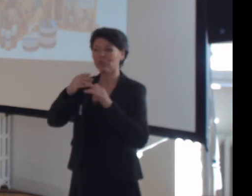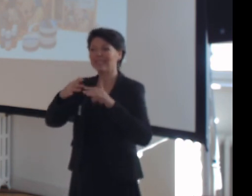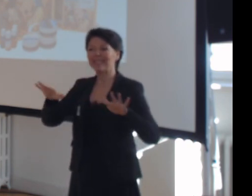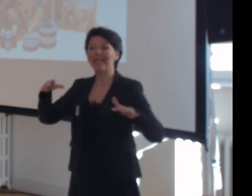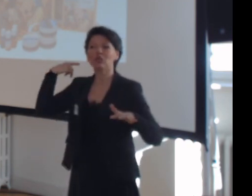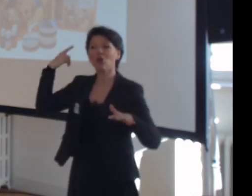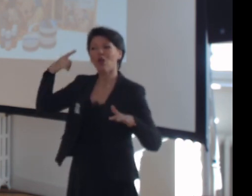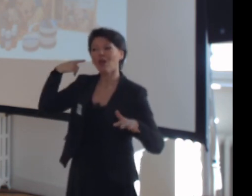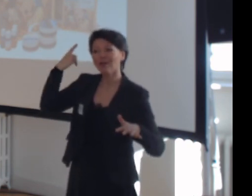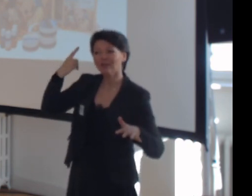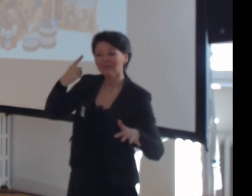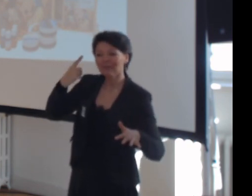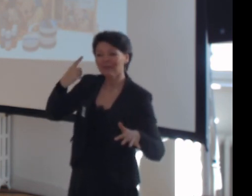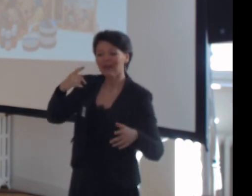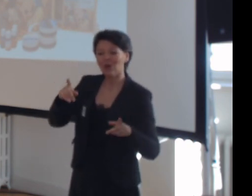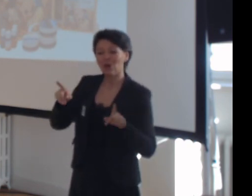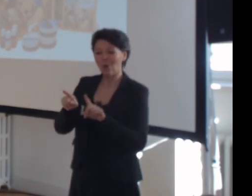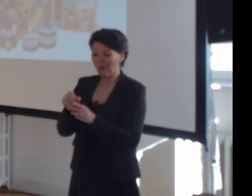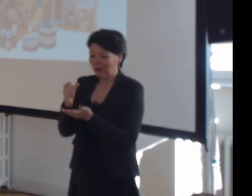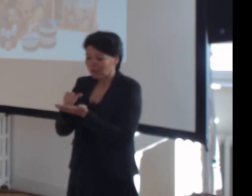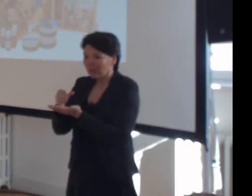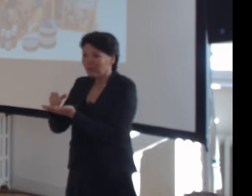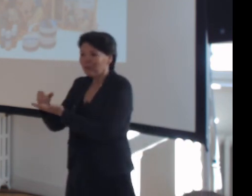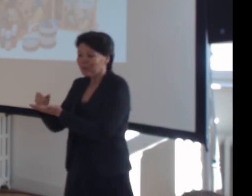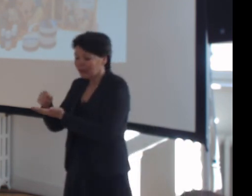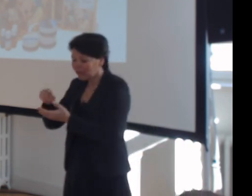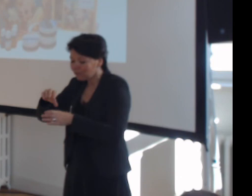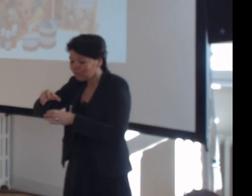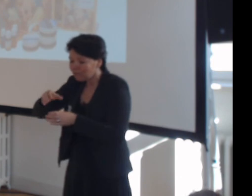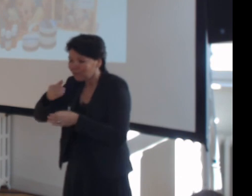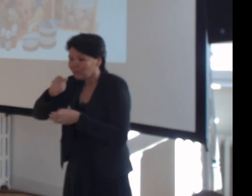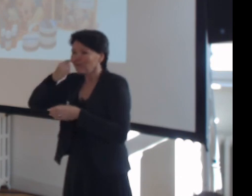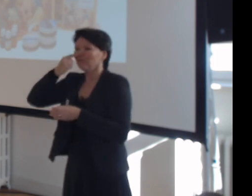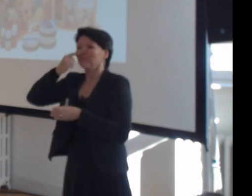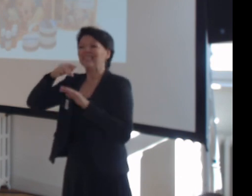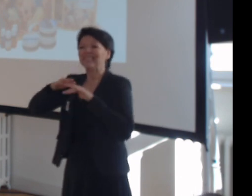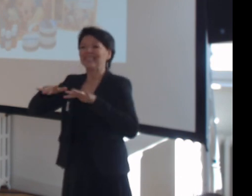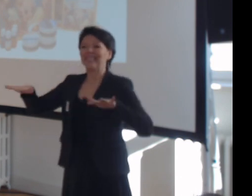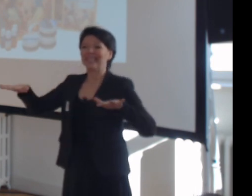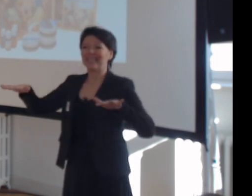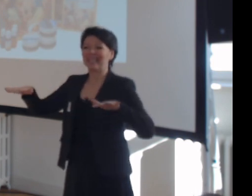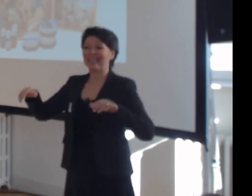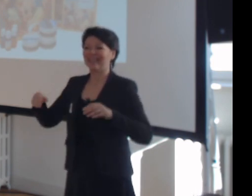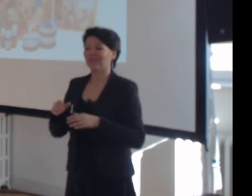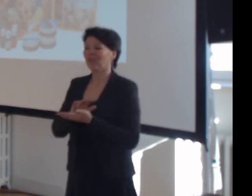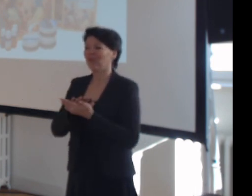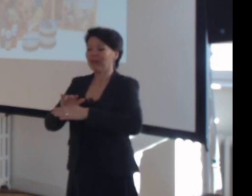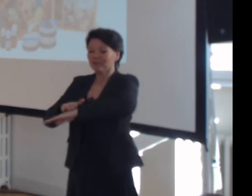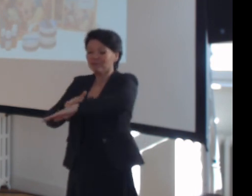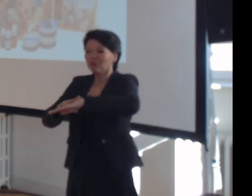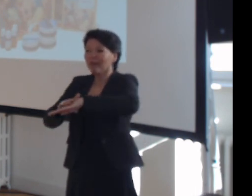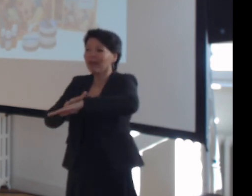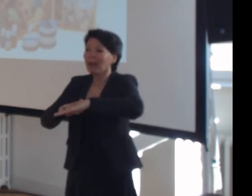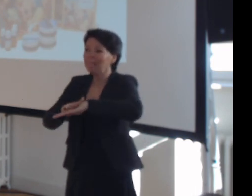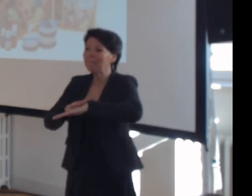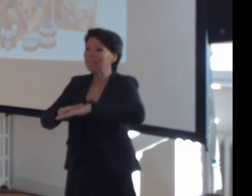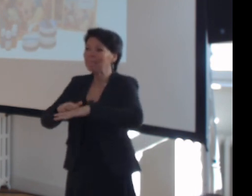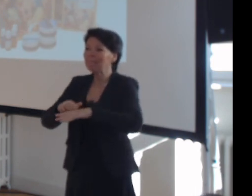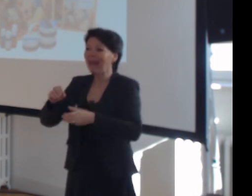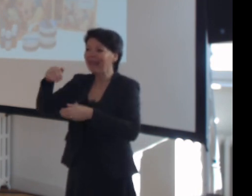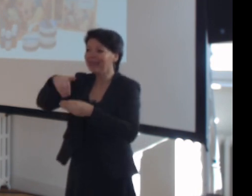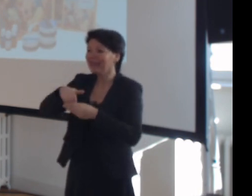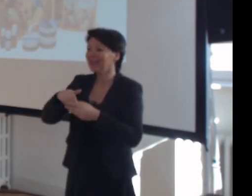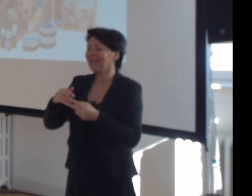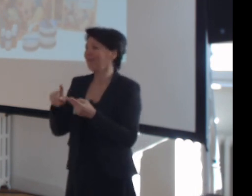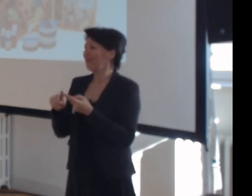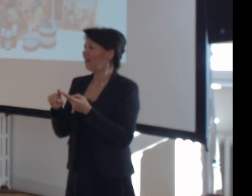set of bottles with seaside smells such as suntan lotion, and what